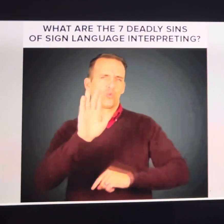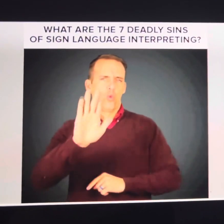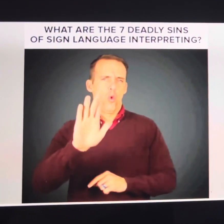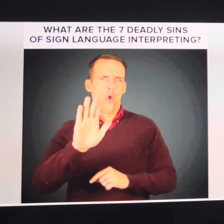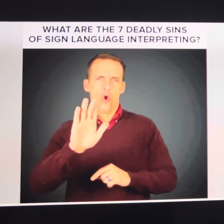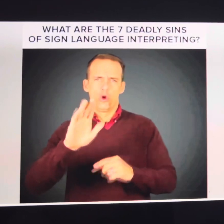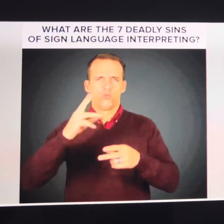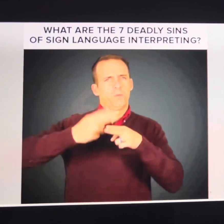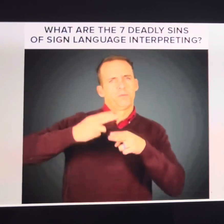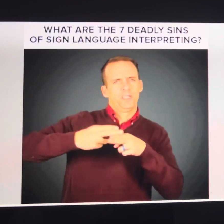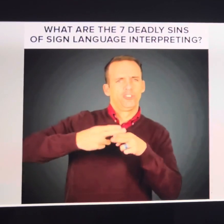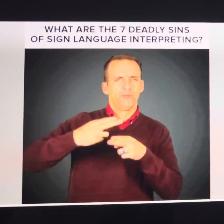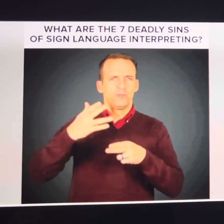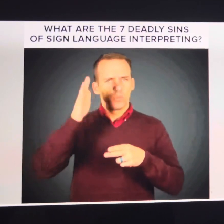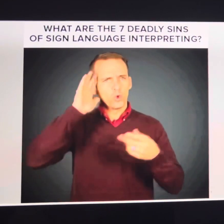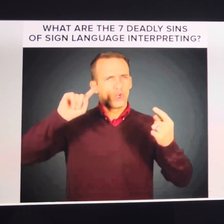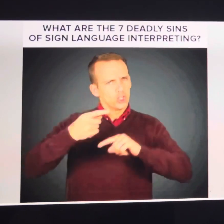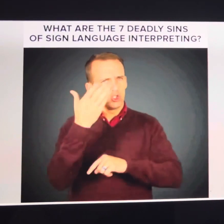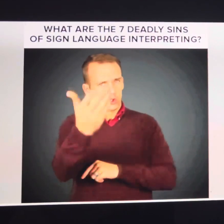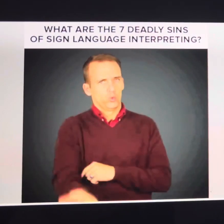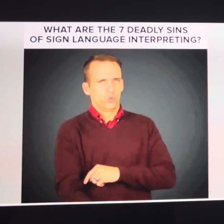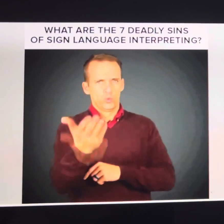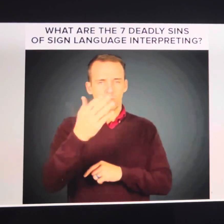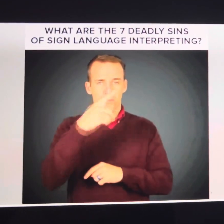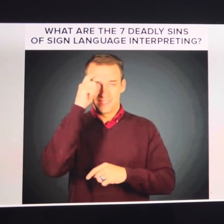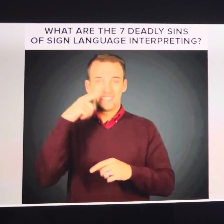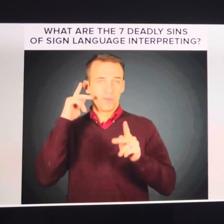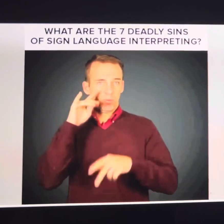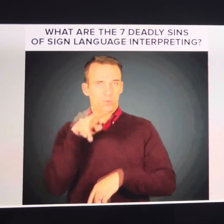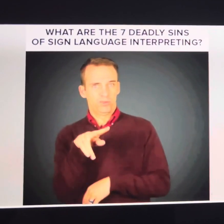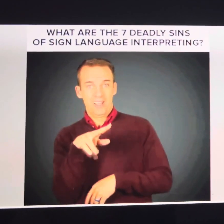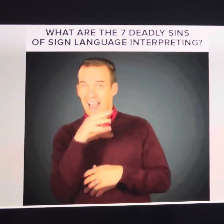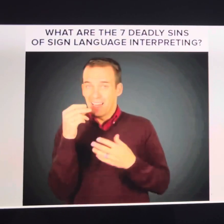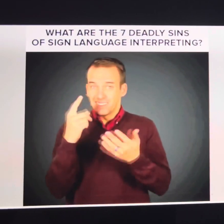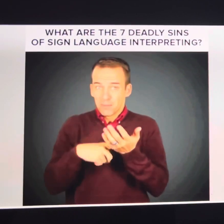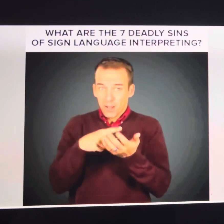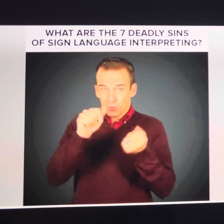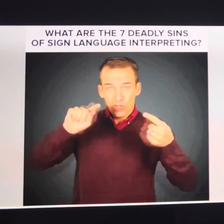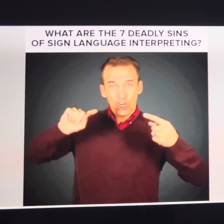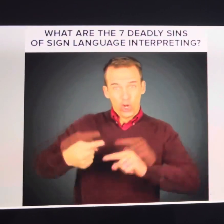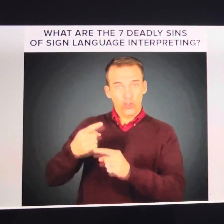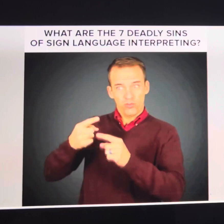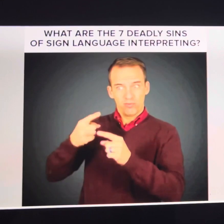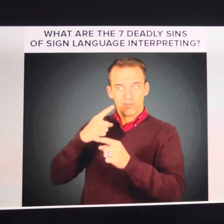anyway, that would hurt your name and that would hurt you.